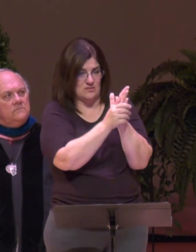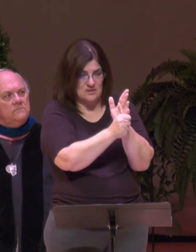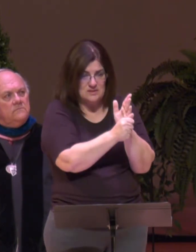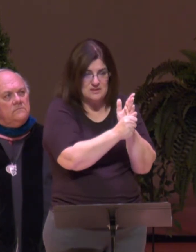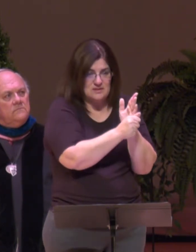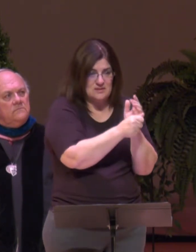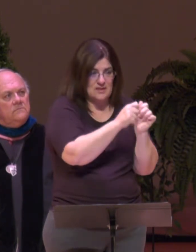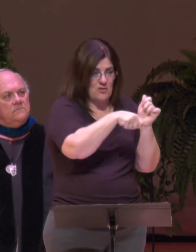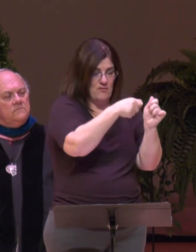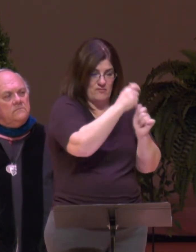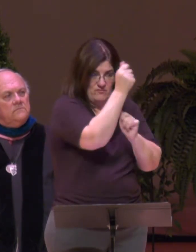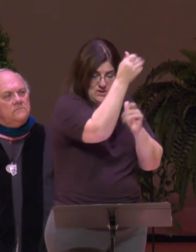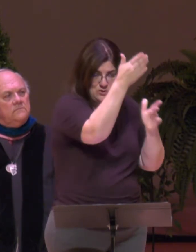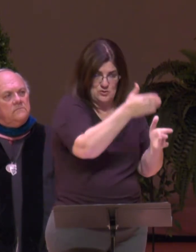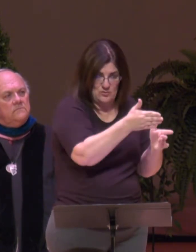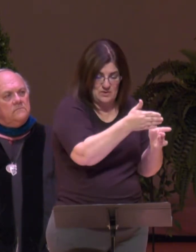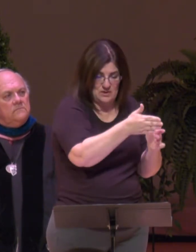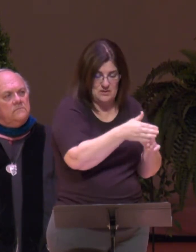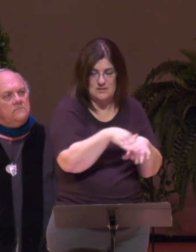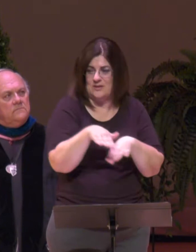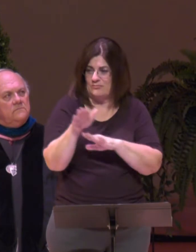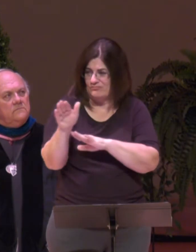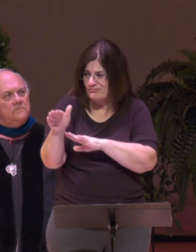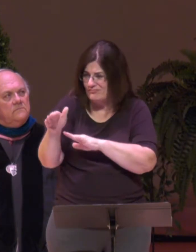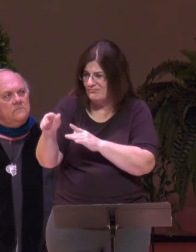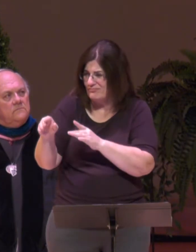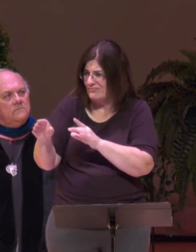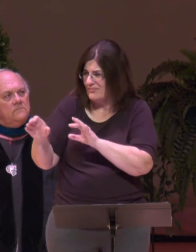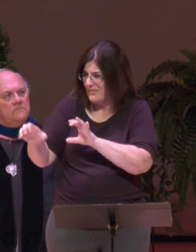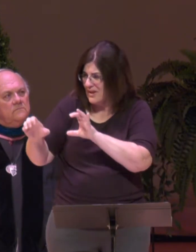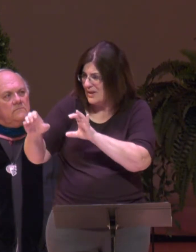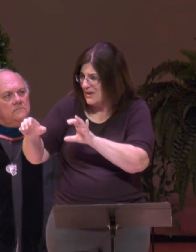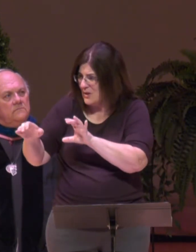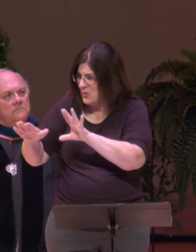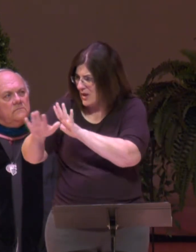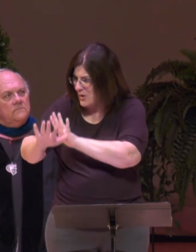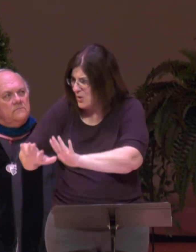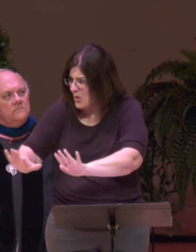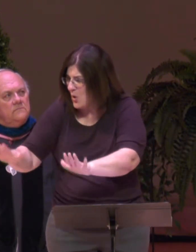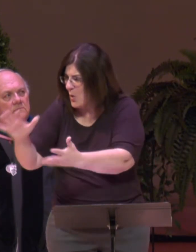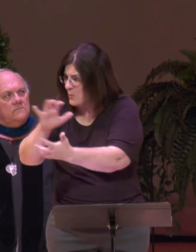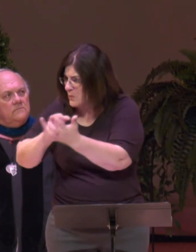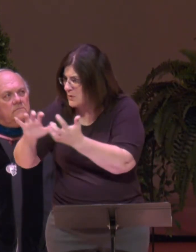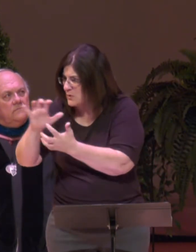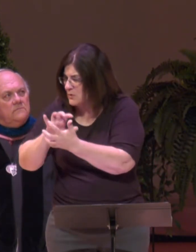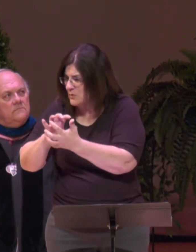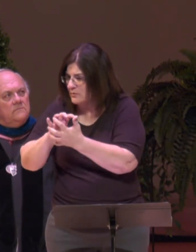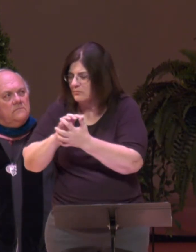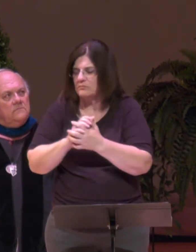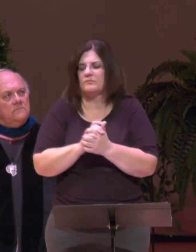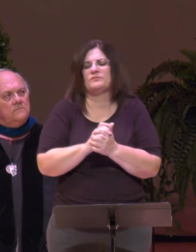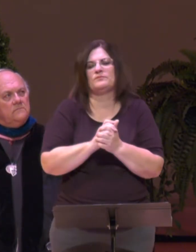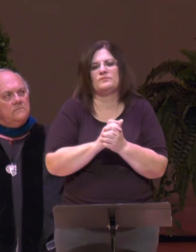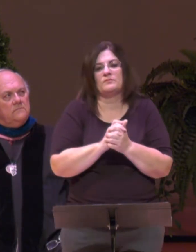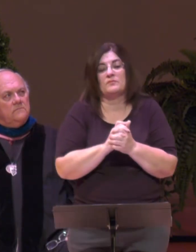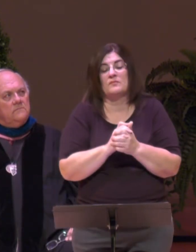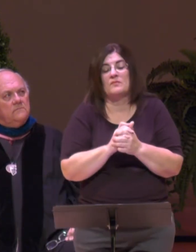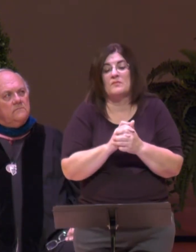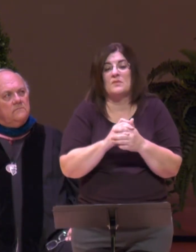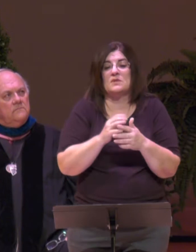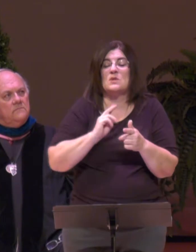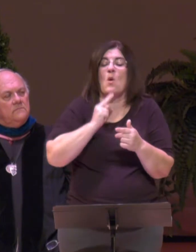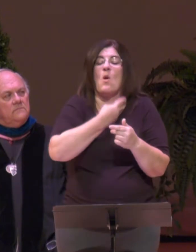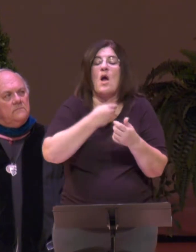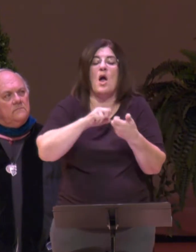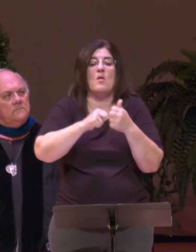to calm the storm. Jesus awakes and does just that. But problems in our life can't be satisfied our own skills, our